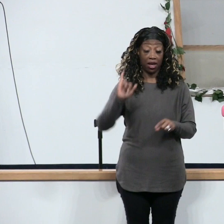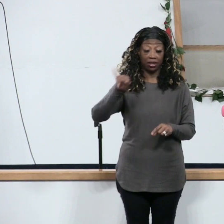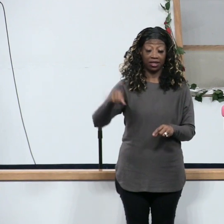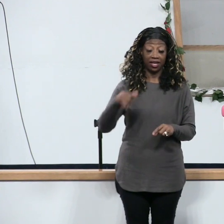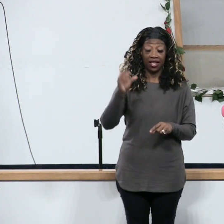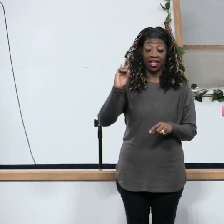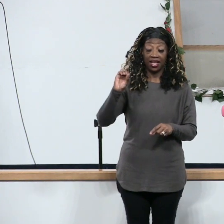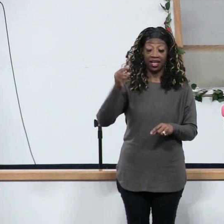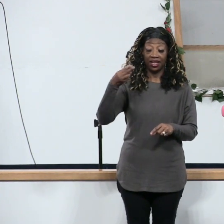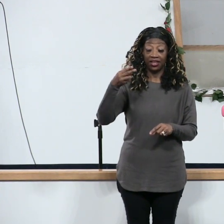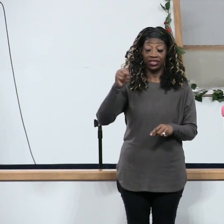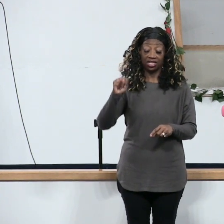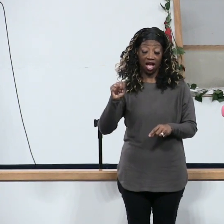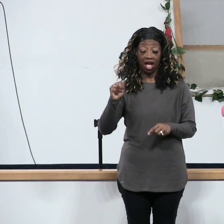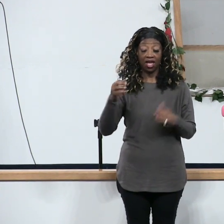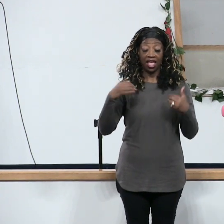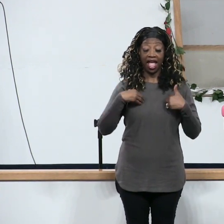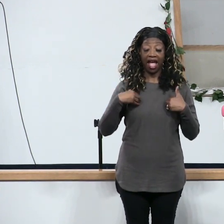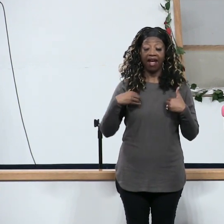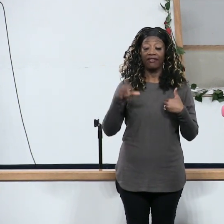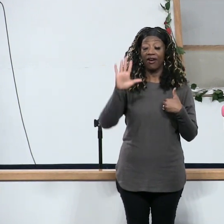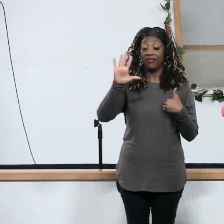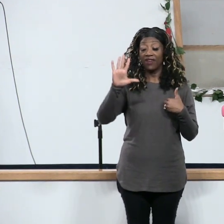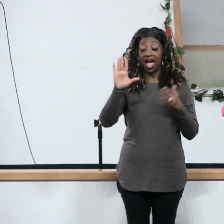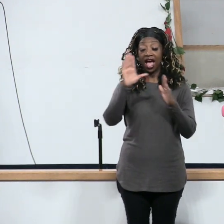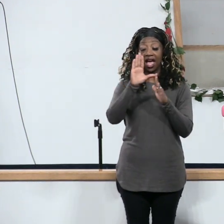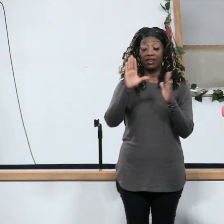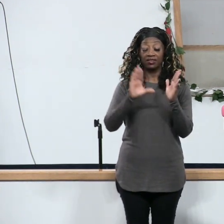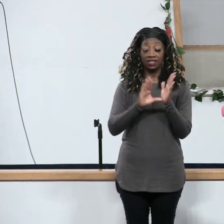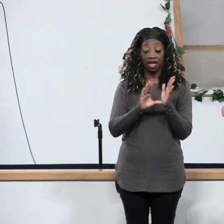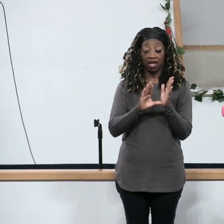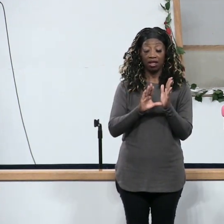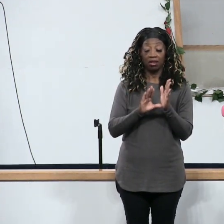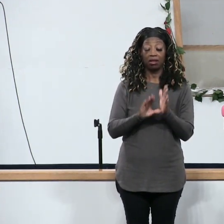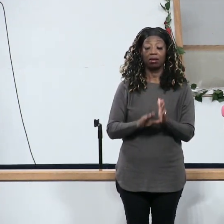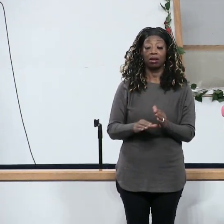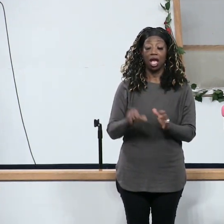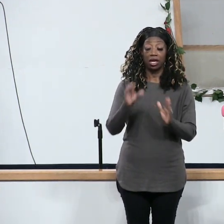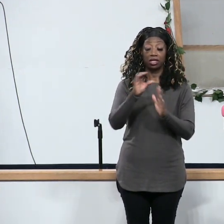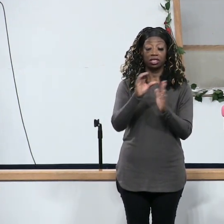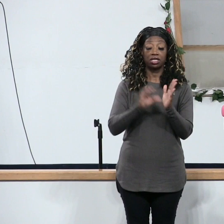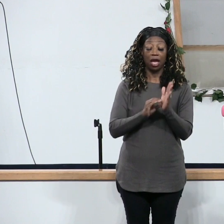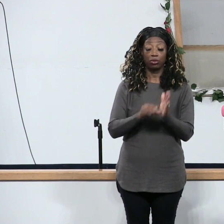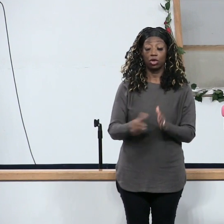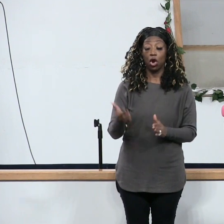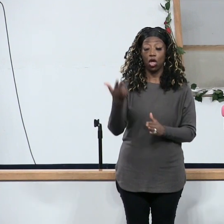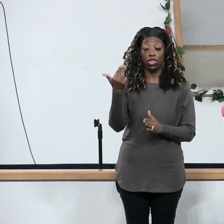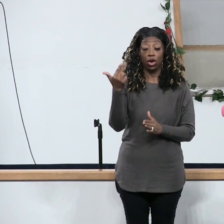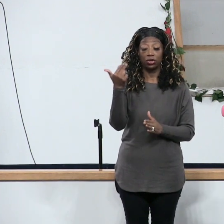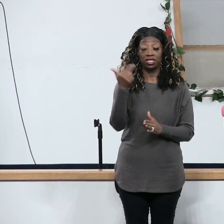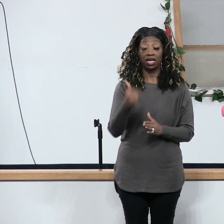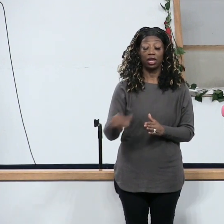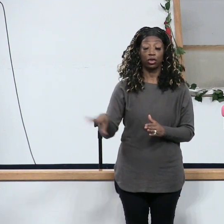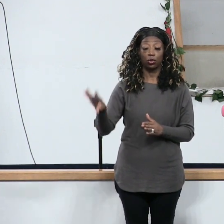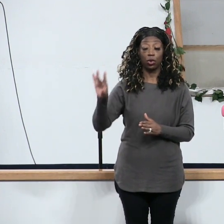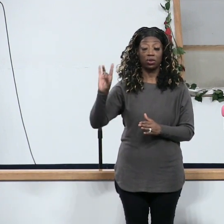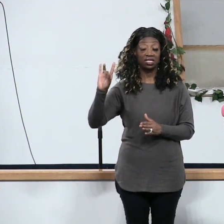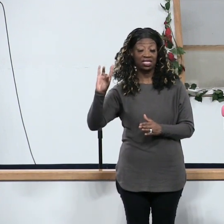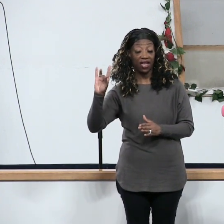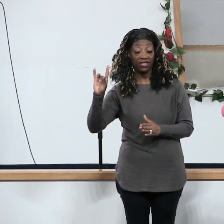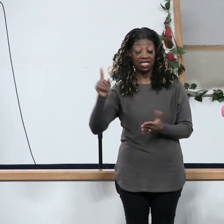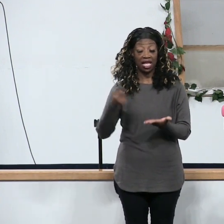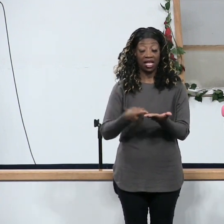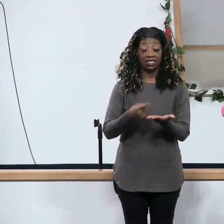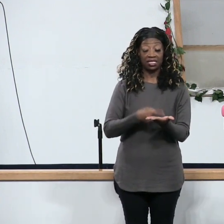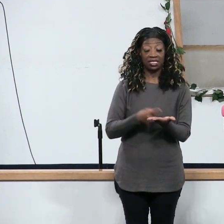spends 5 chapters, verses chapter 13 to chapter 17, discussing what occurs during